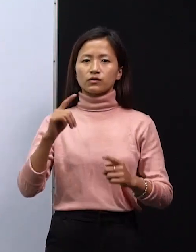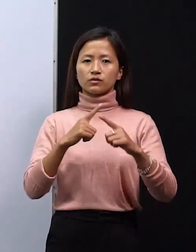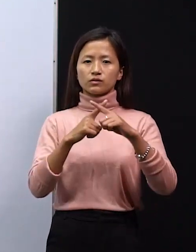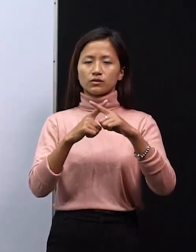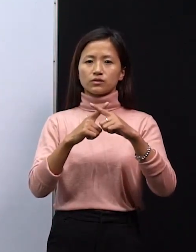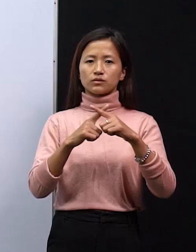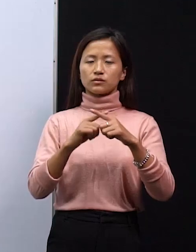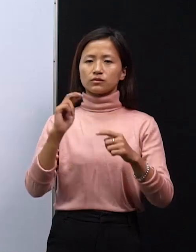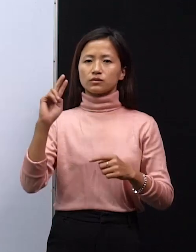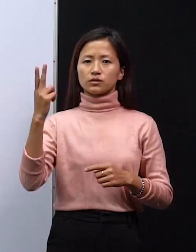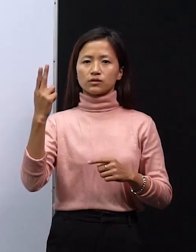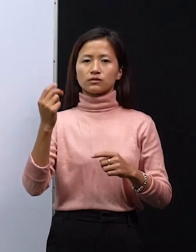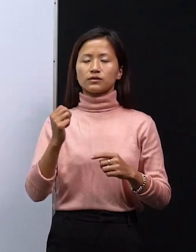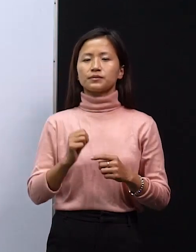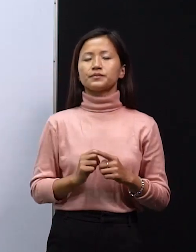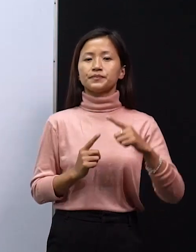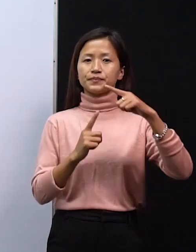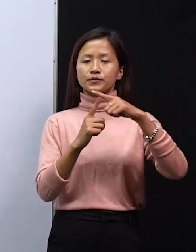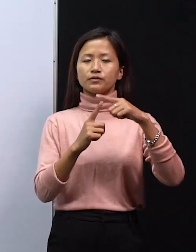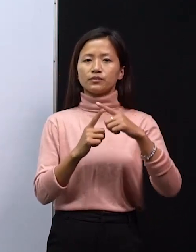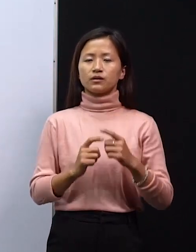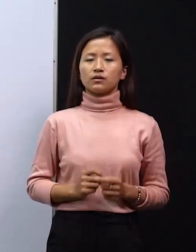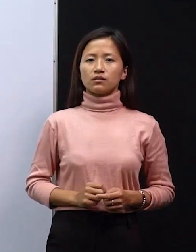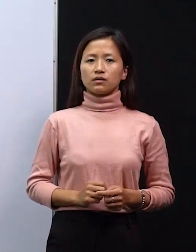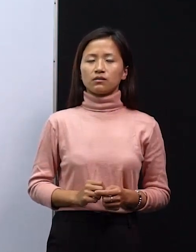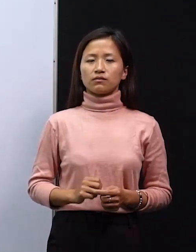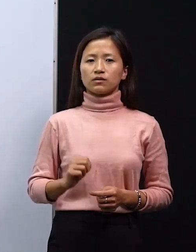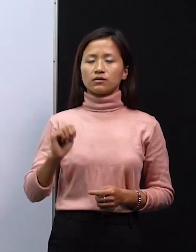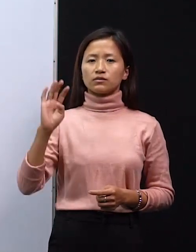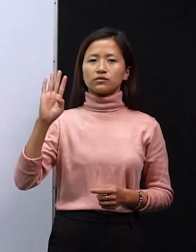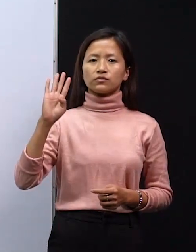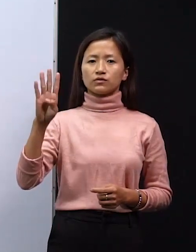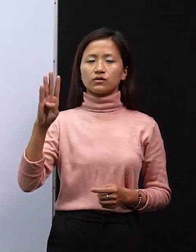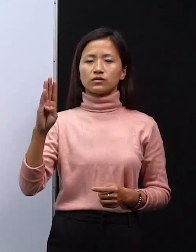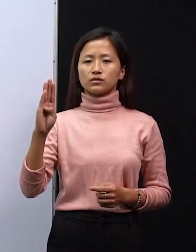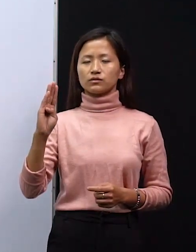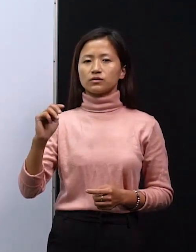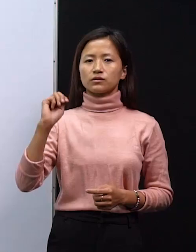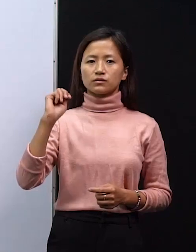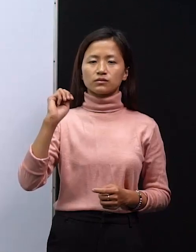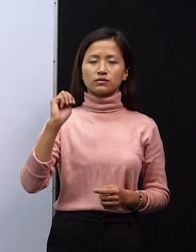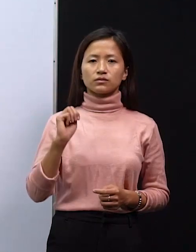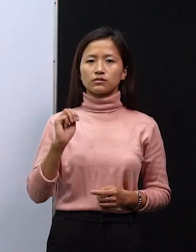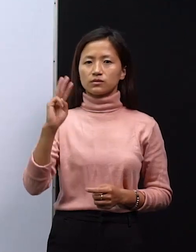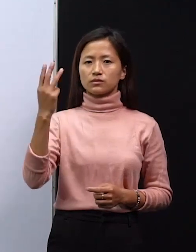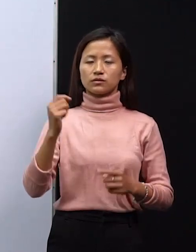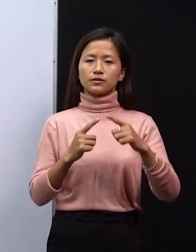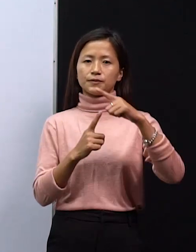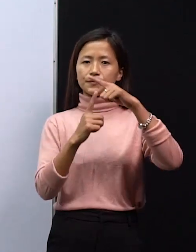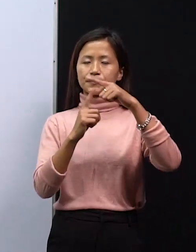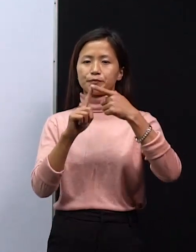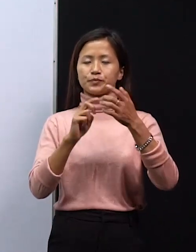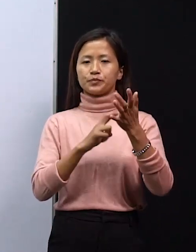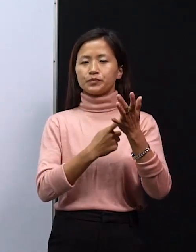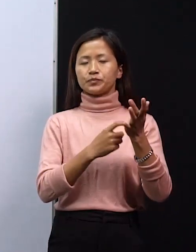4 into the second term, and 4 into the into the third term.